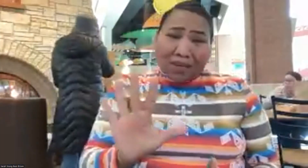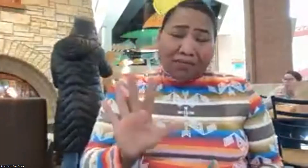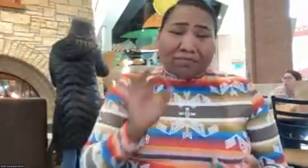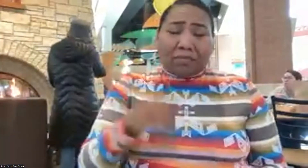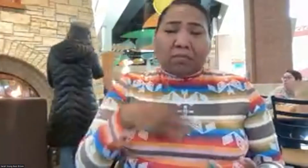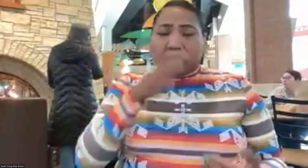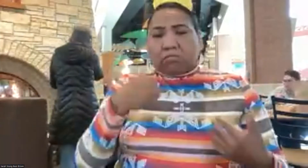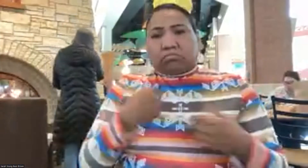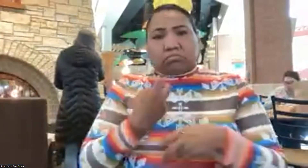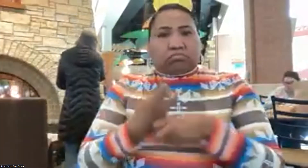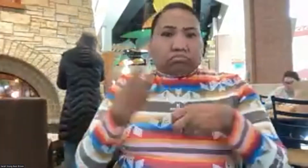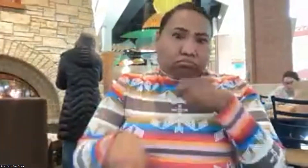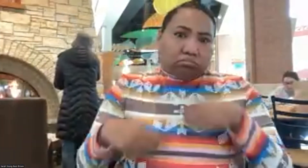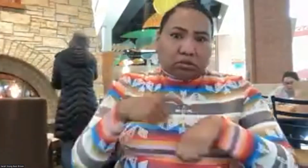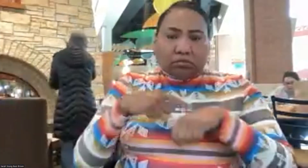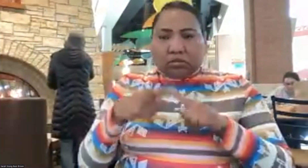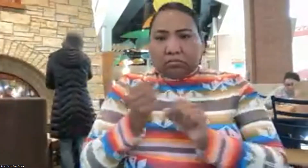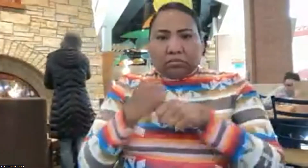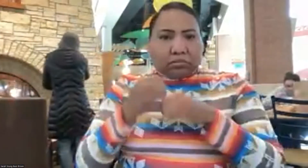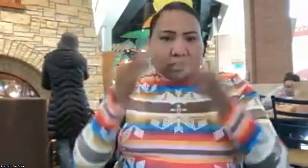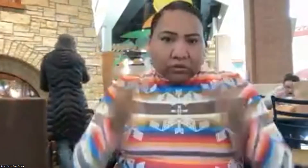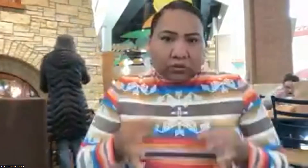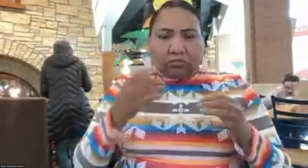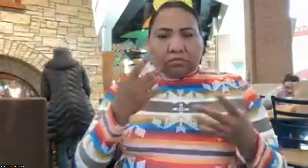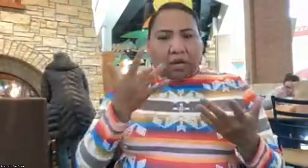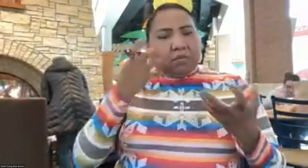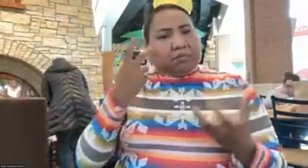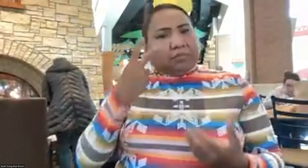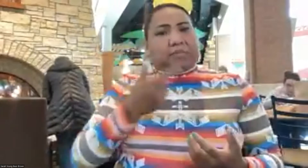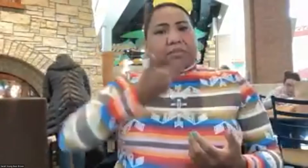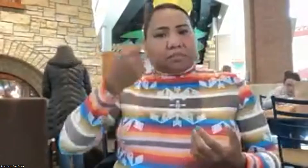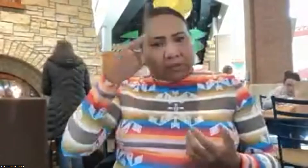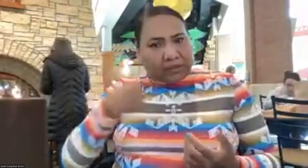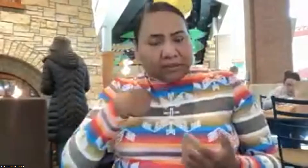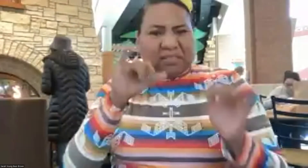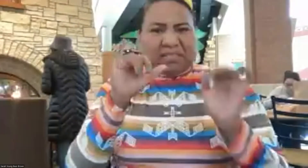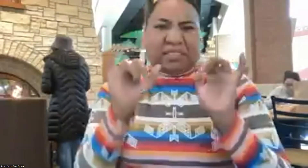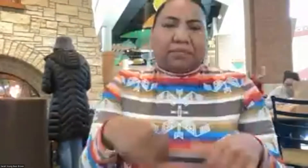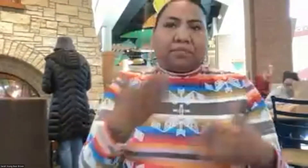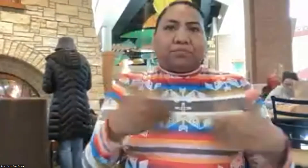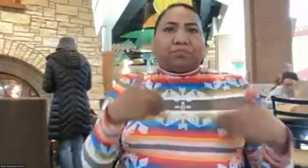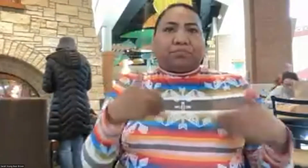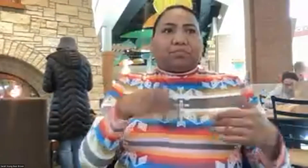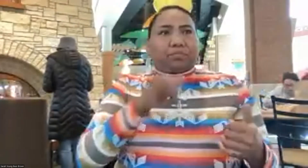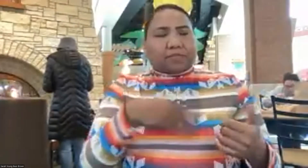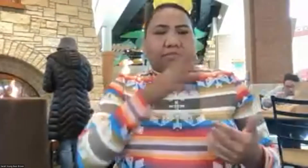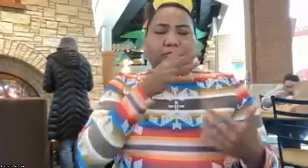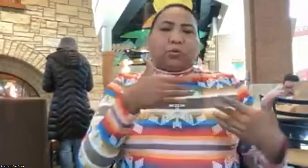At that point, again, I was maybe 4 or 5 years old. And the very difficult decision was made, again, with my best interests